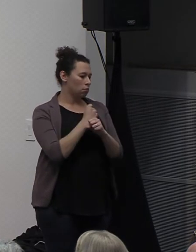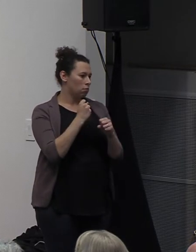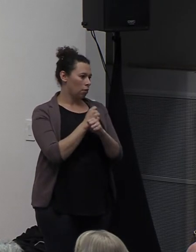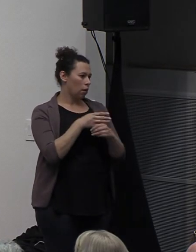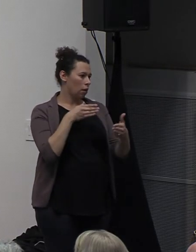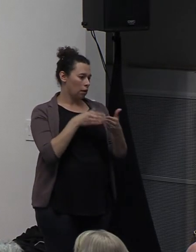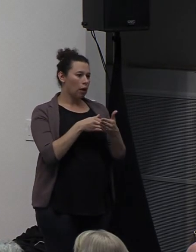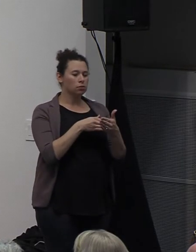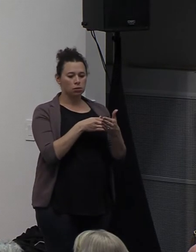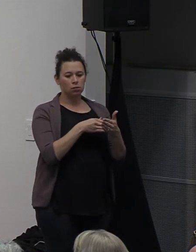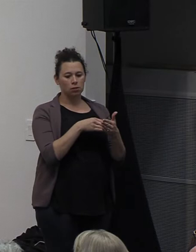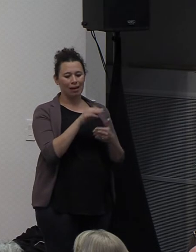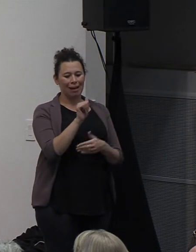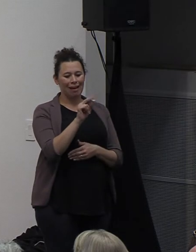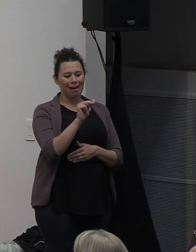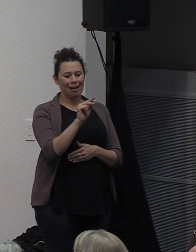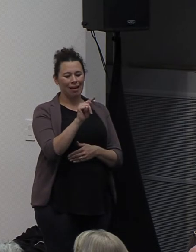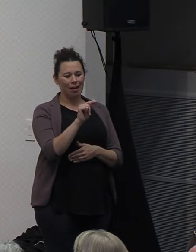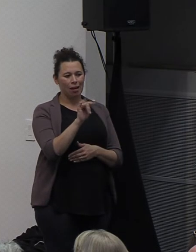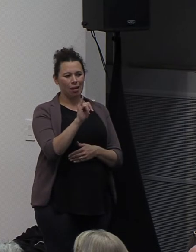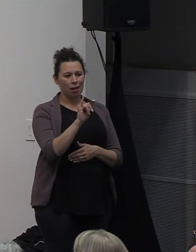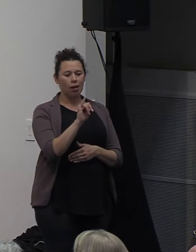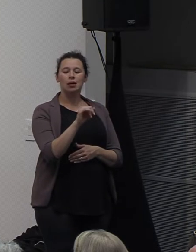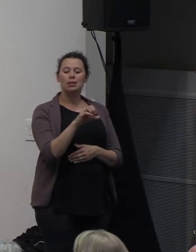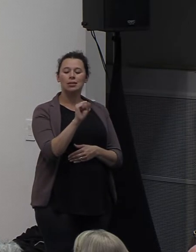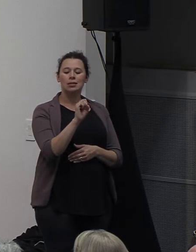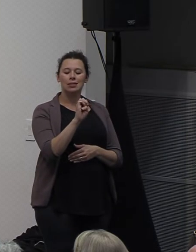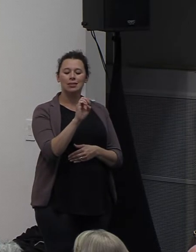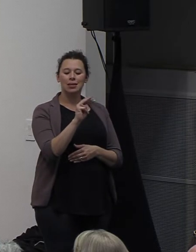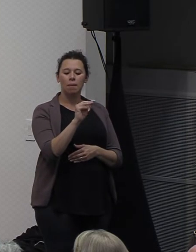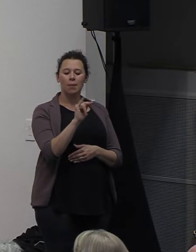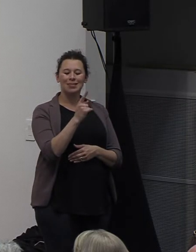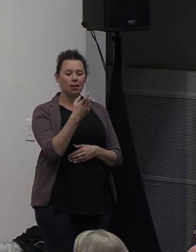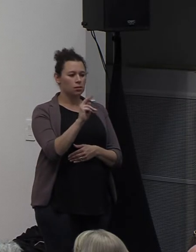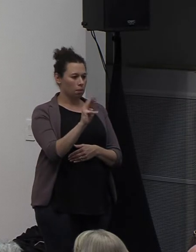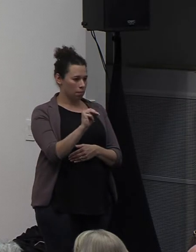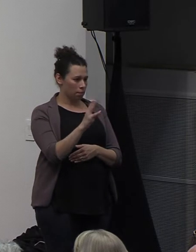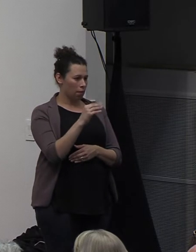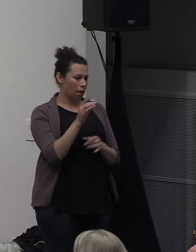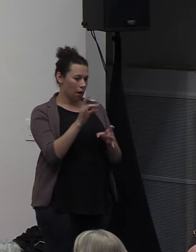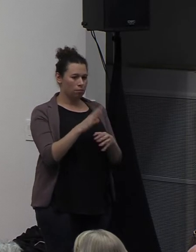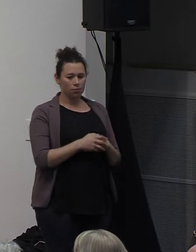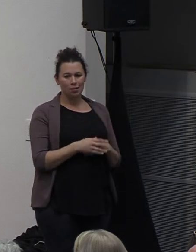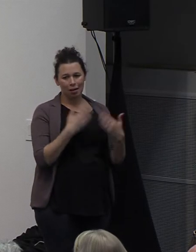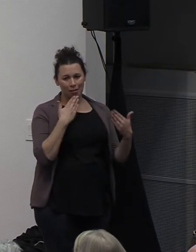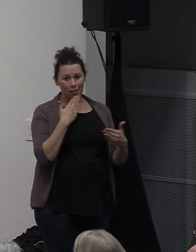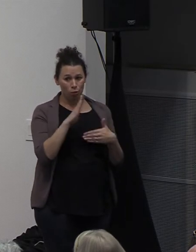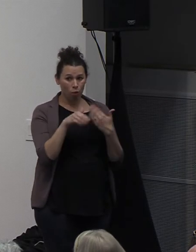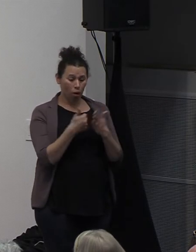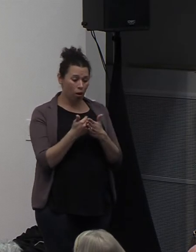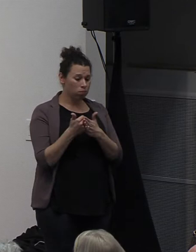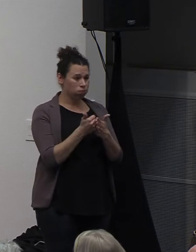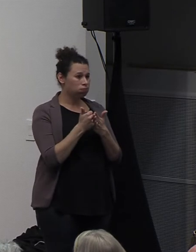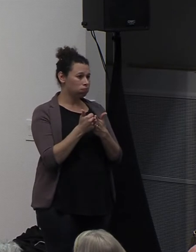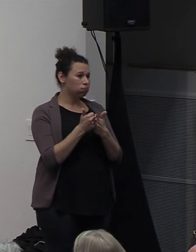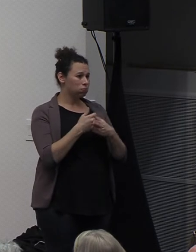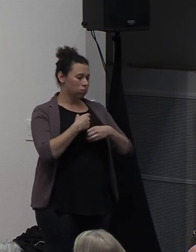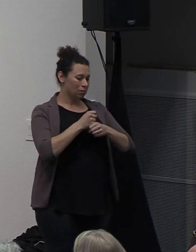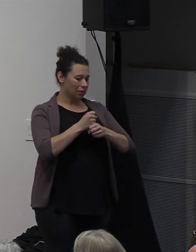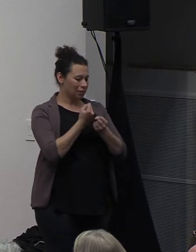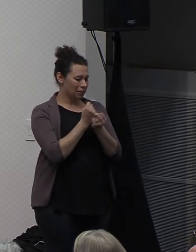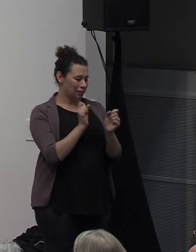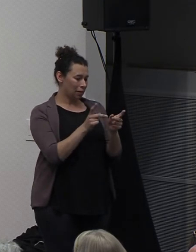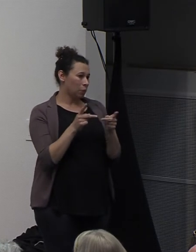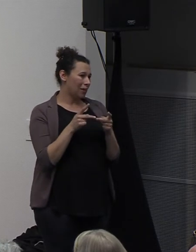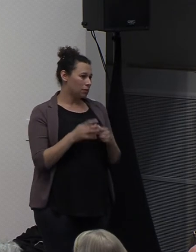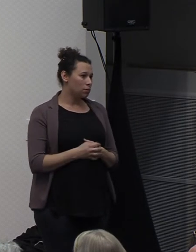and hate. Thank you to all who are working to create a safe space around an exhibition that must be